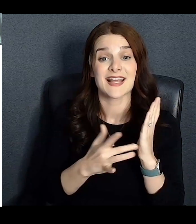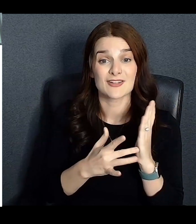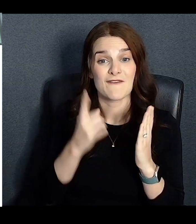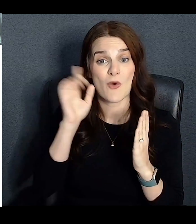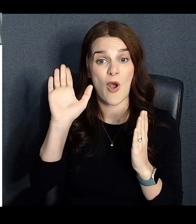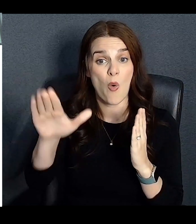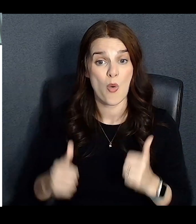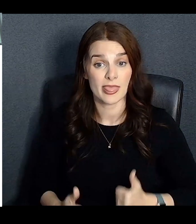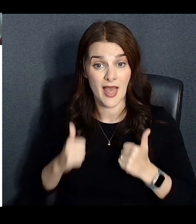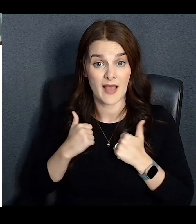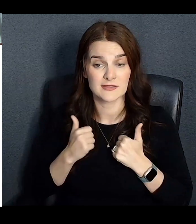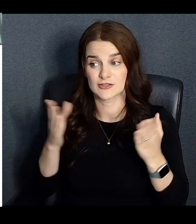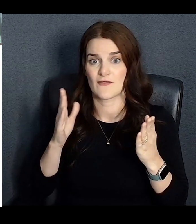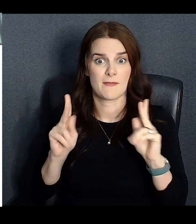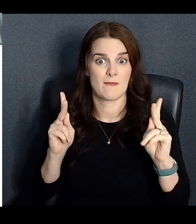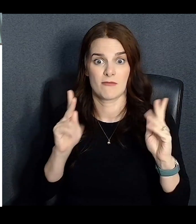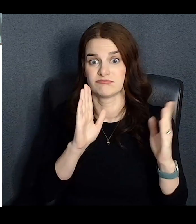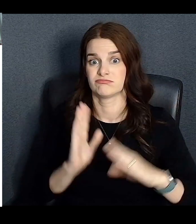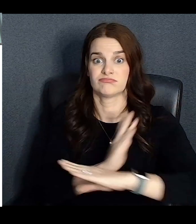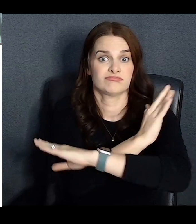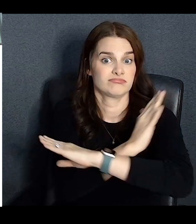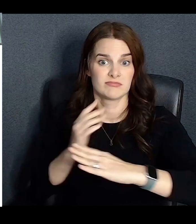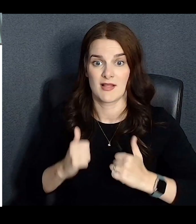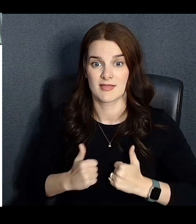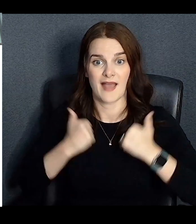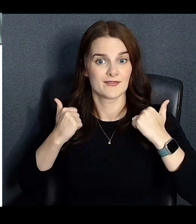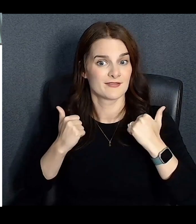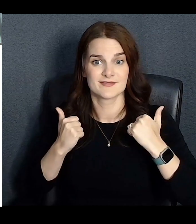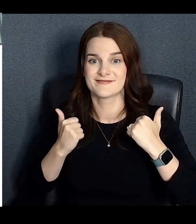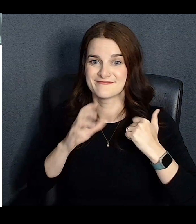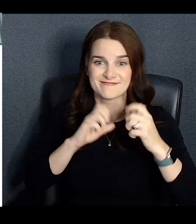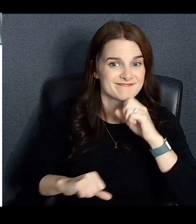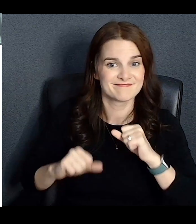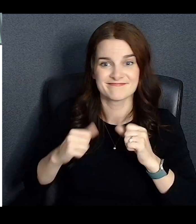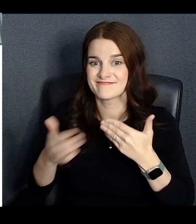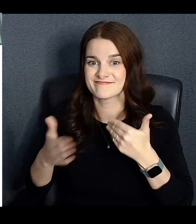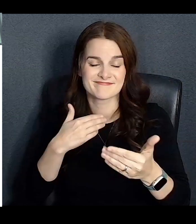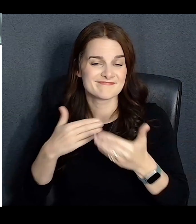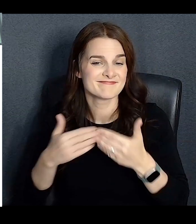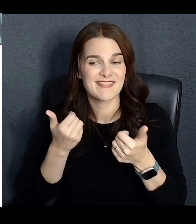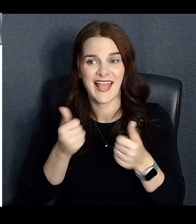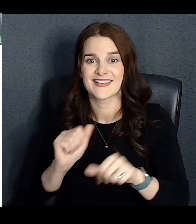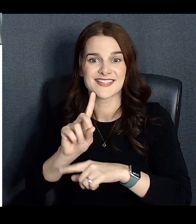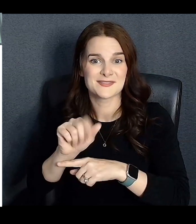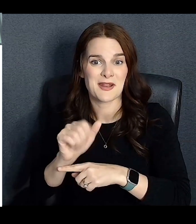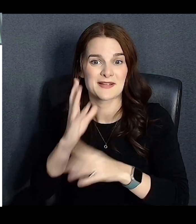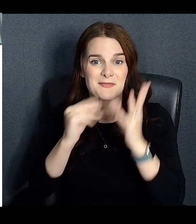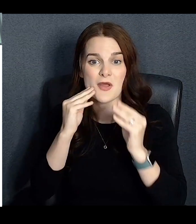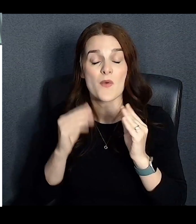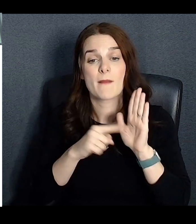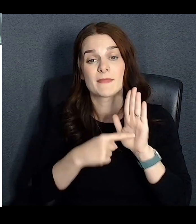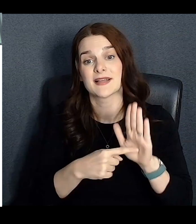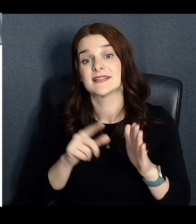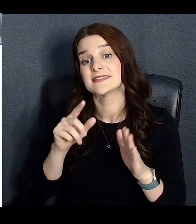for Our Whole Lives because we serve everyone across the lifespan with any kind of disability experience. We represent the